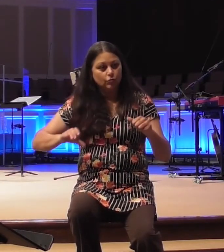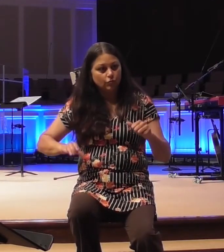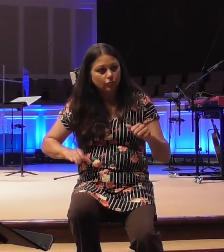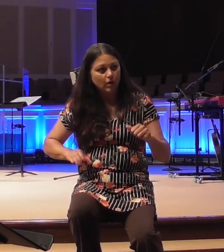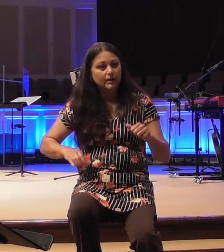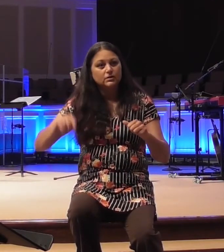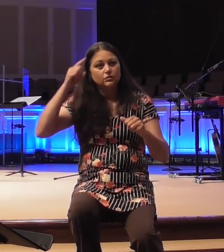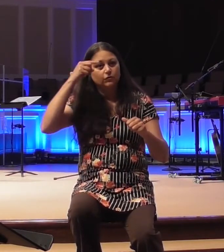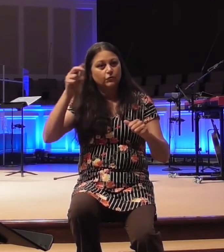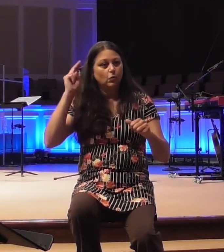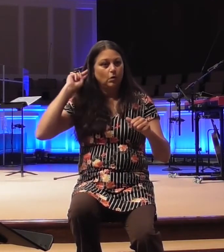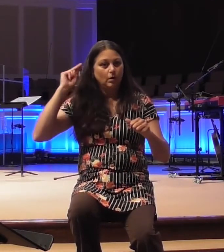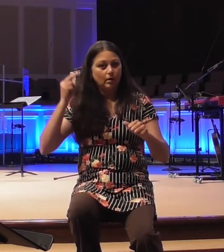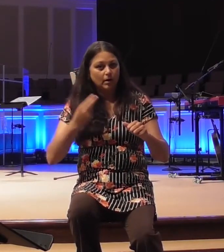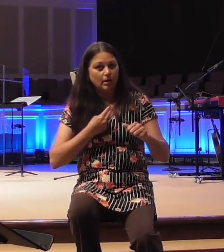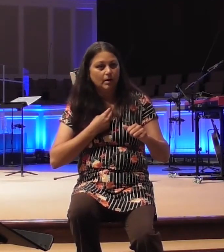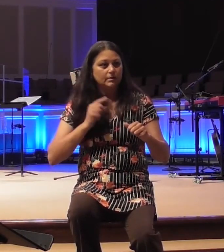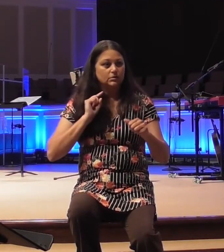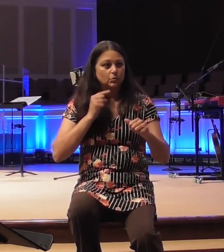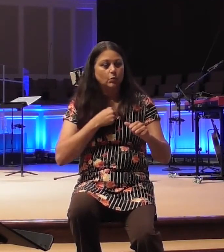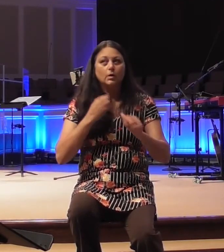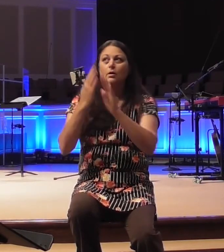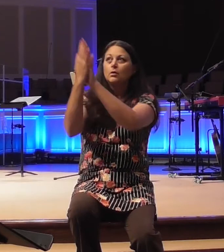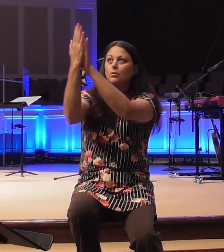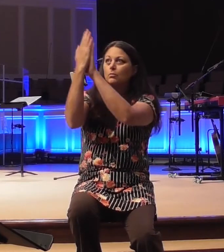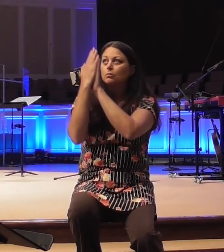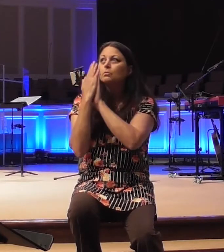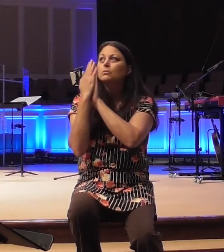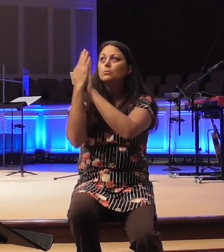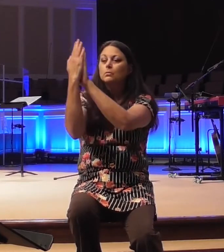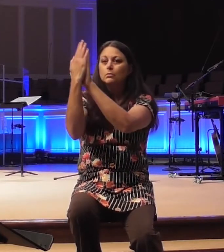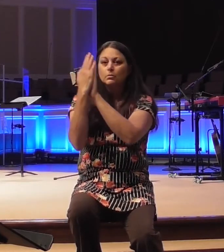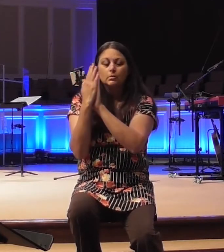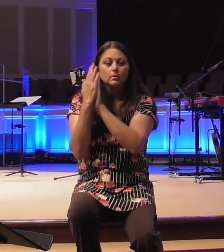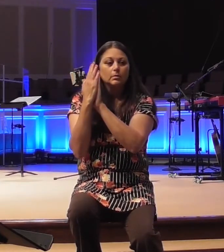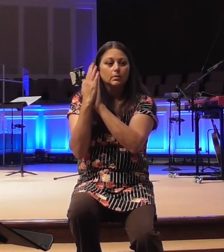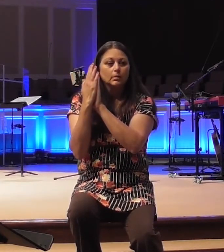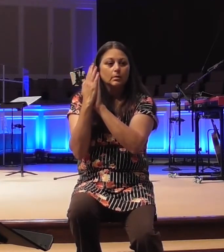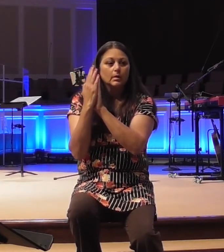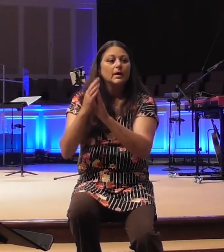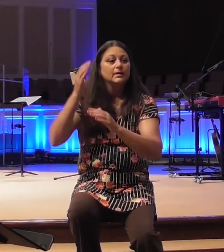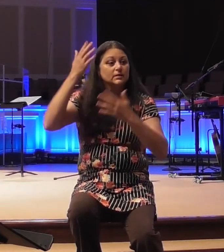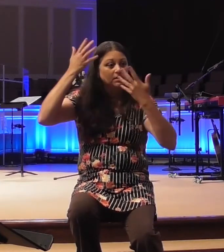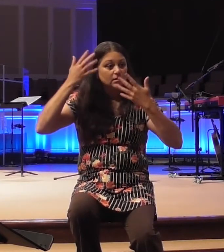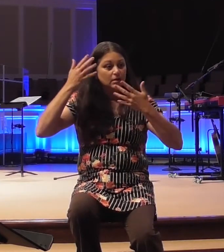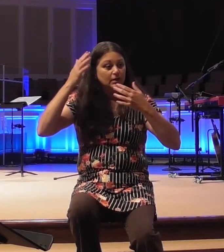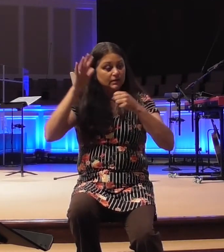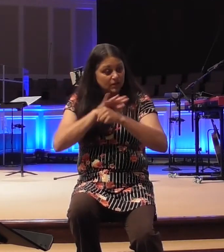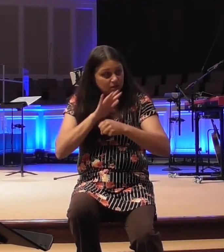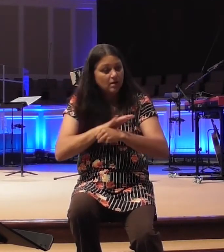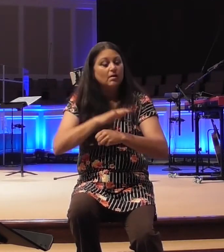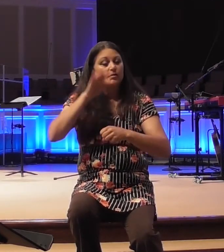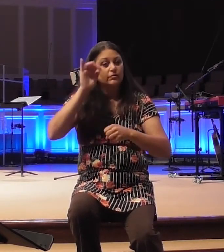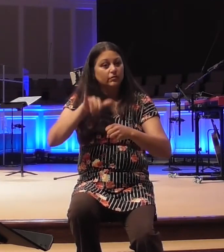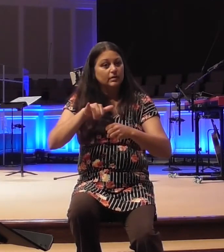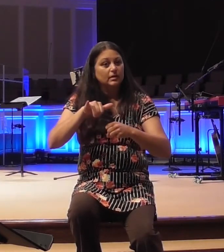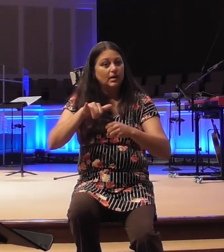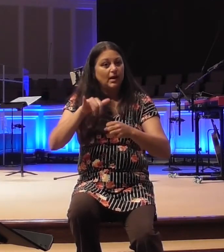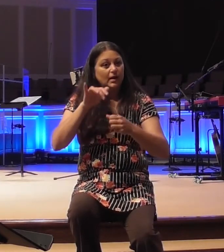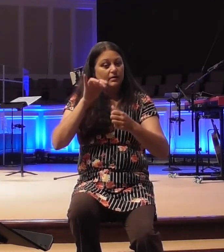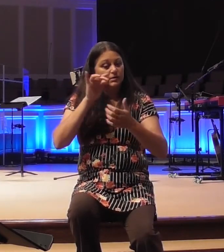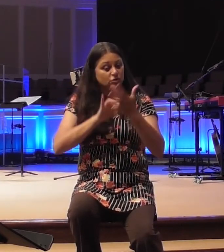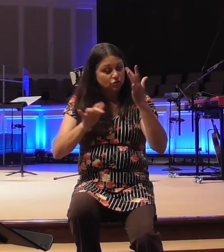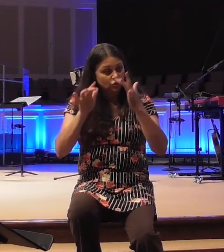I need no other plea. It is enough that Jesus died, that he died for